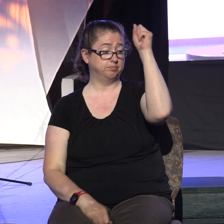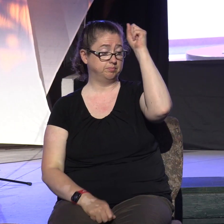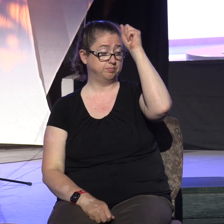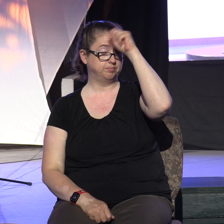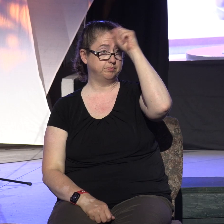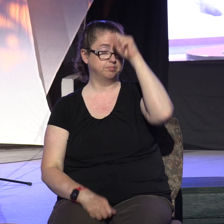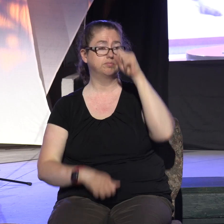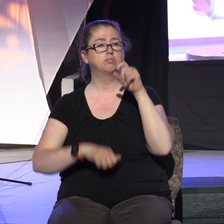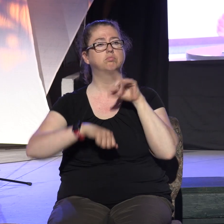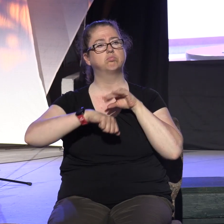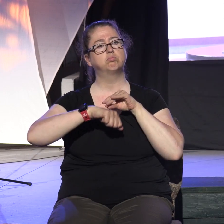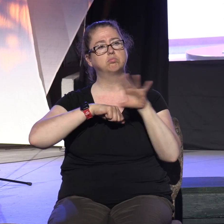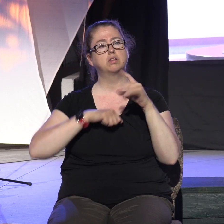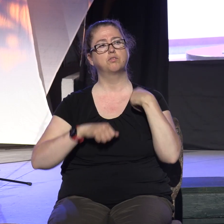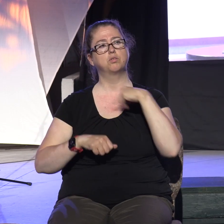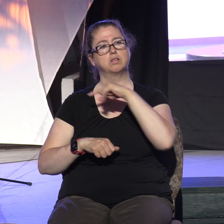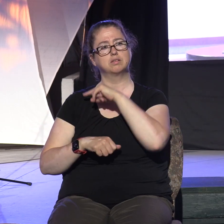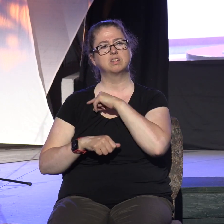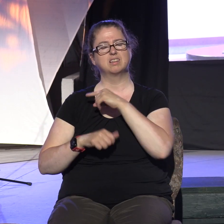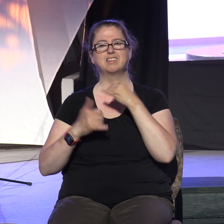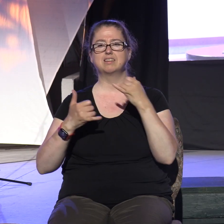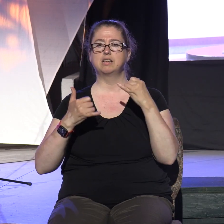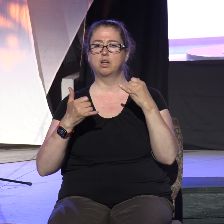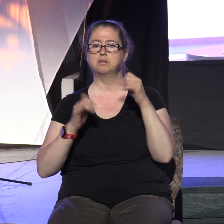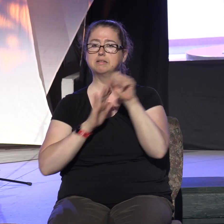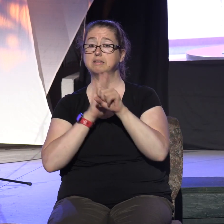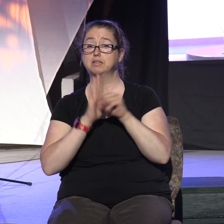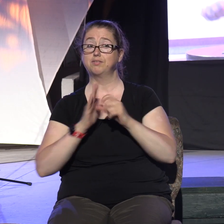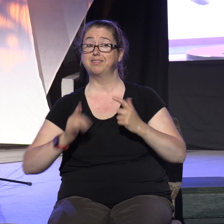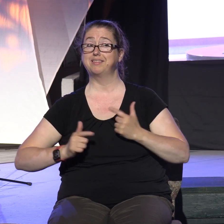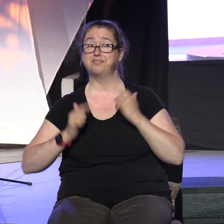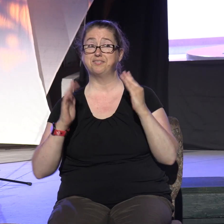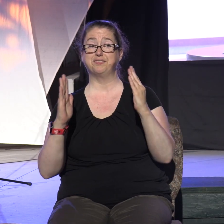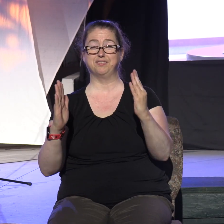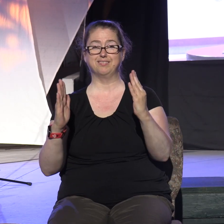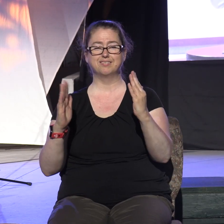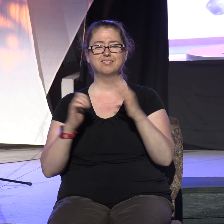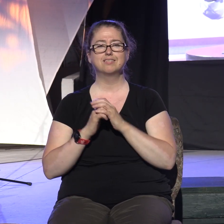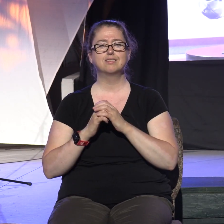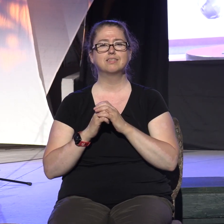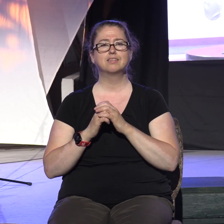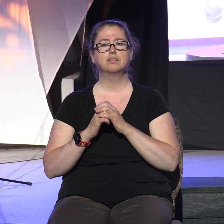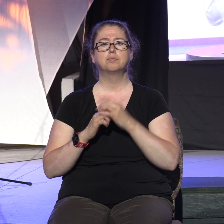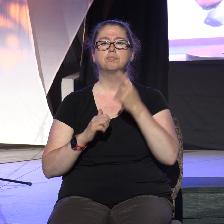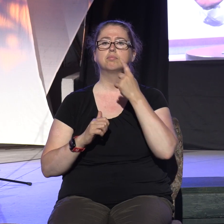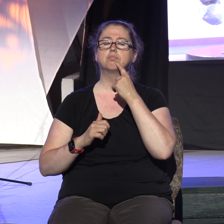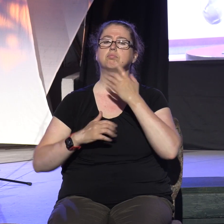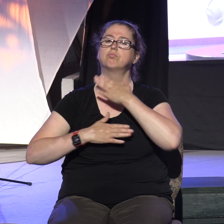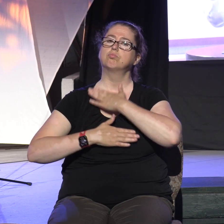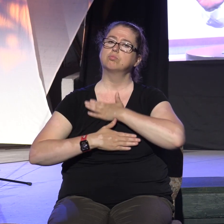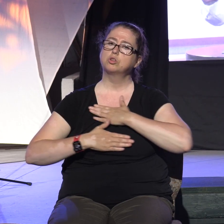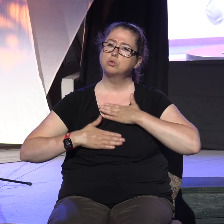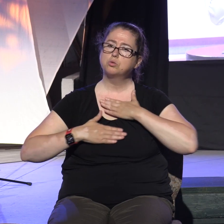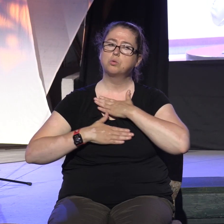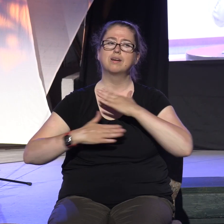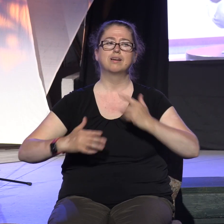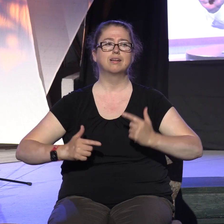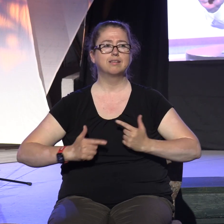life with your spouse, whom you love. Now, here again, he just underscores